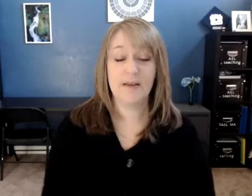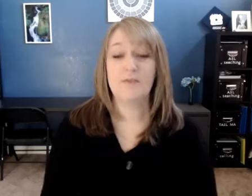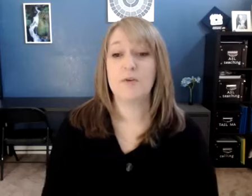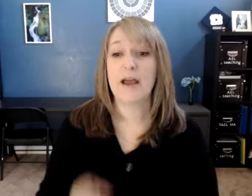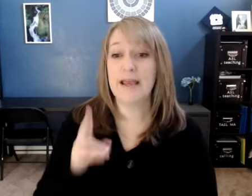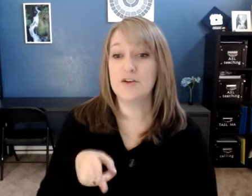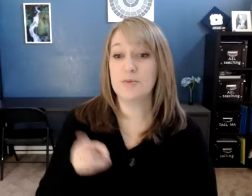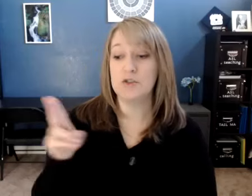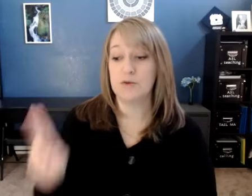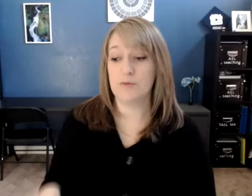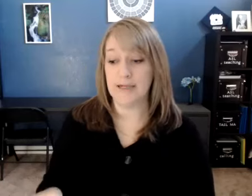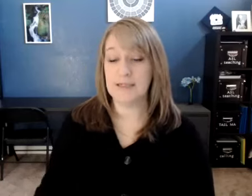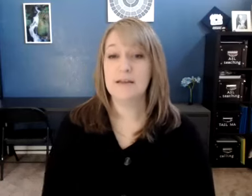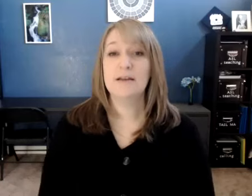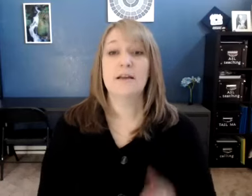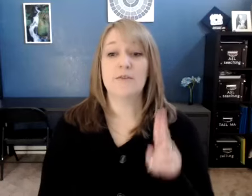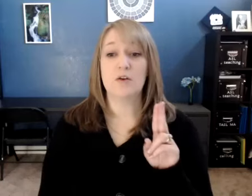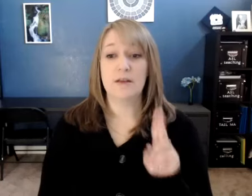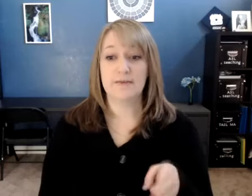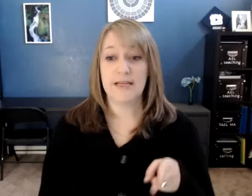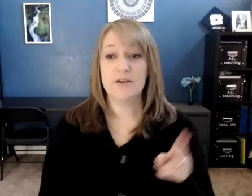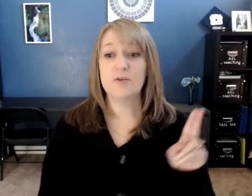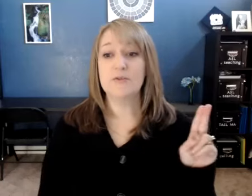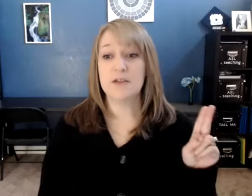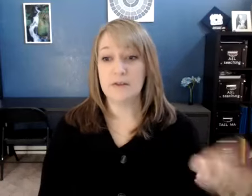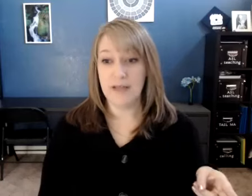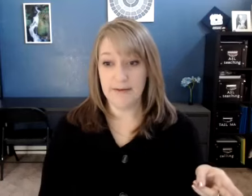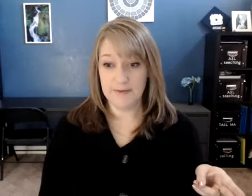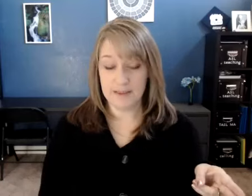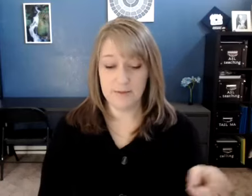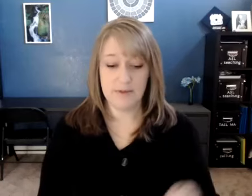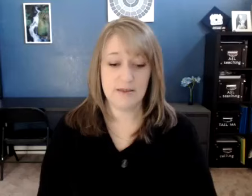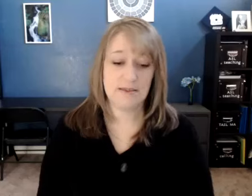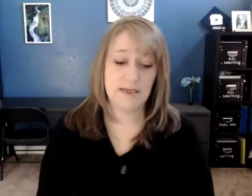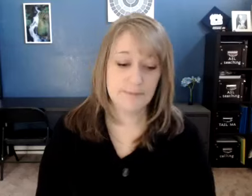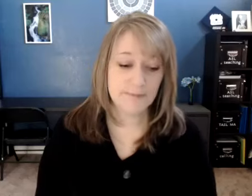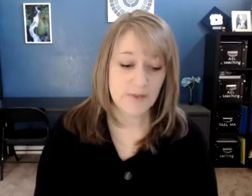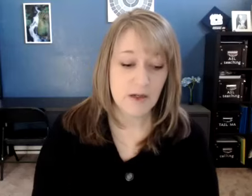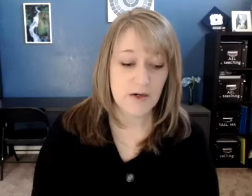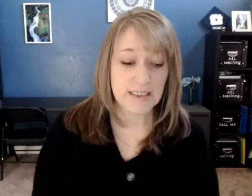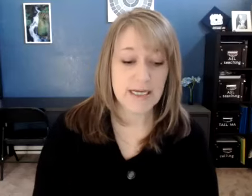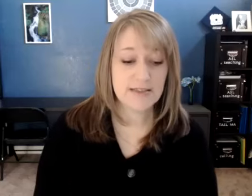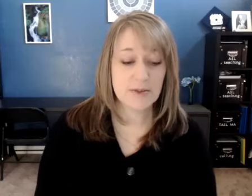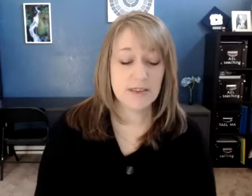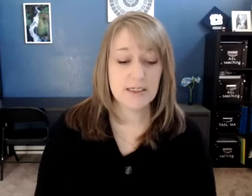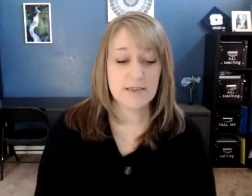If you're right-handed, you're moving to the right. If you're left-handed, you move to the left with this sign. All right, the last one in this